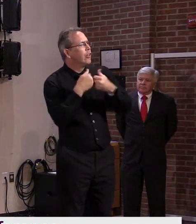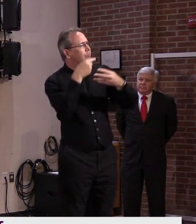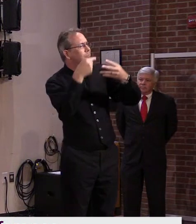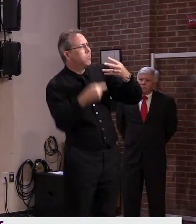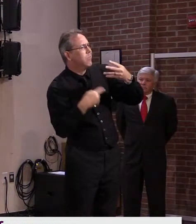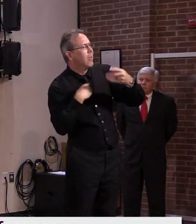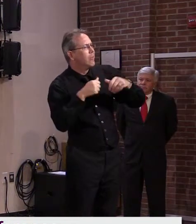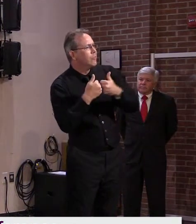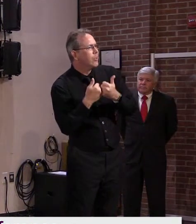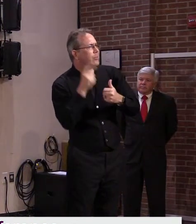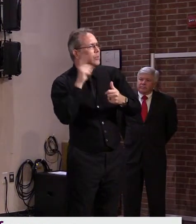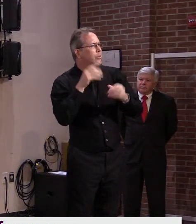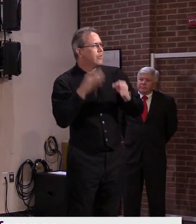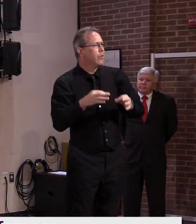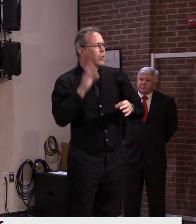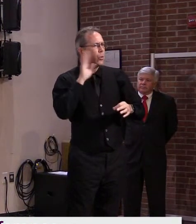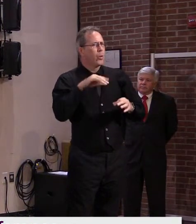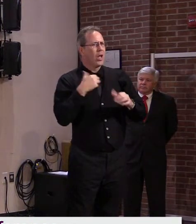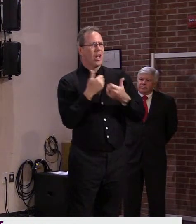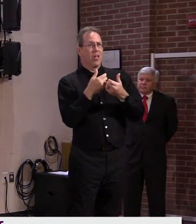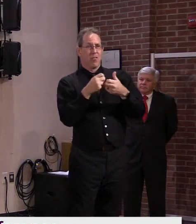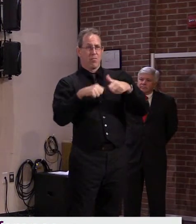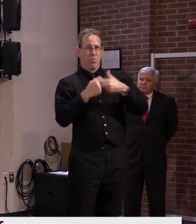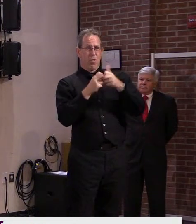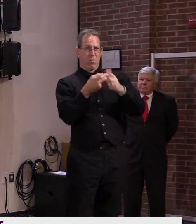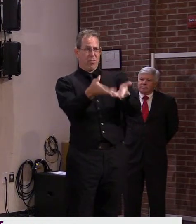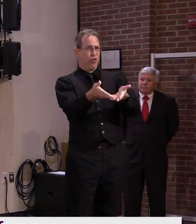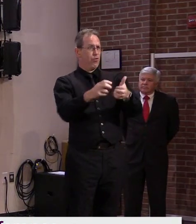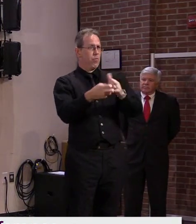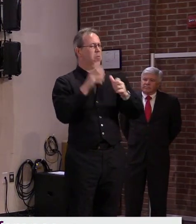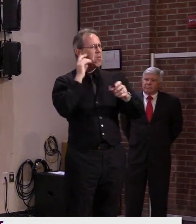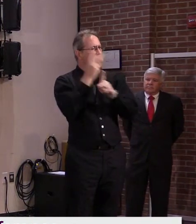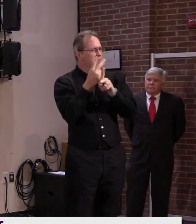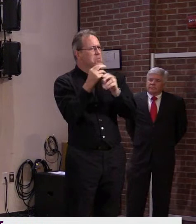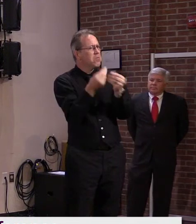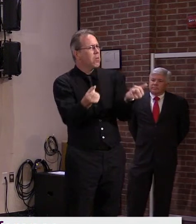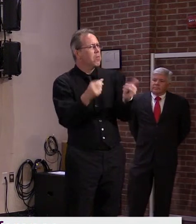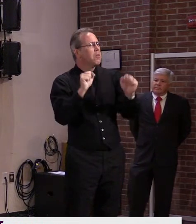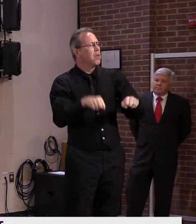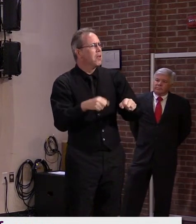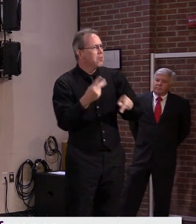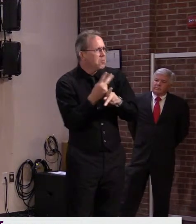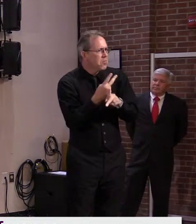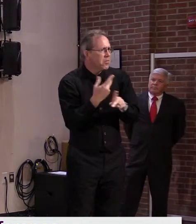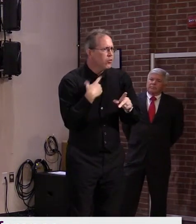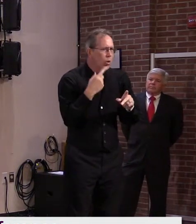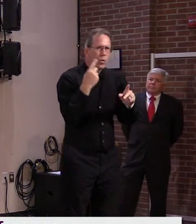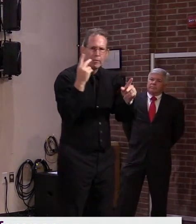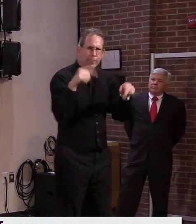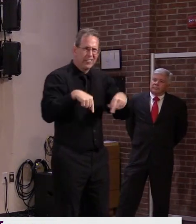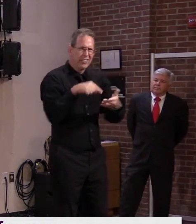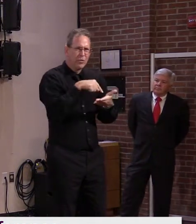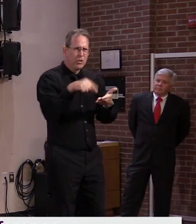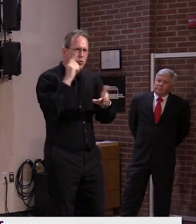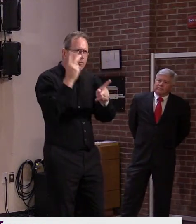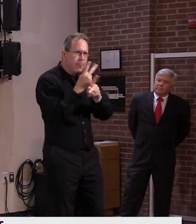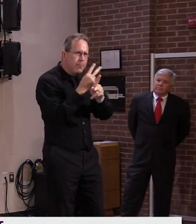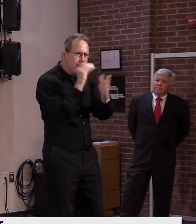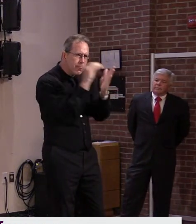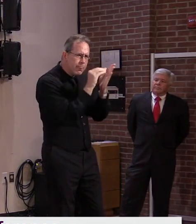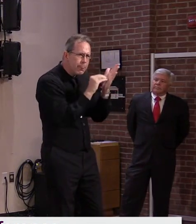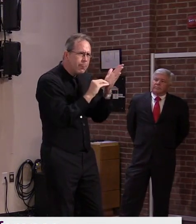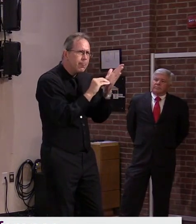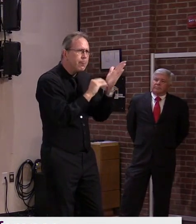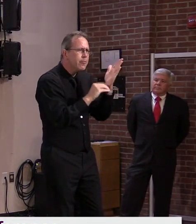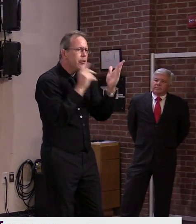working hard, to get the program articulated this week and out to school districts, and then really focus it on how to operationalize it in each school